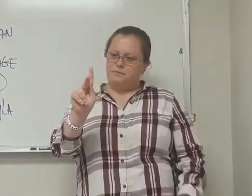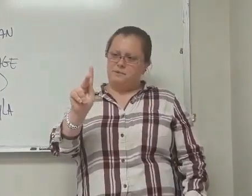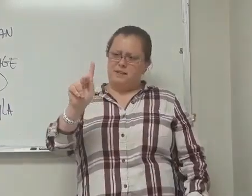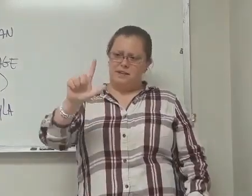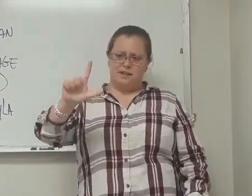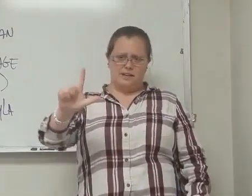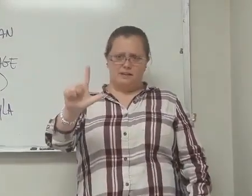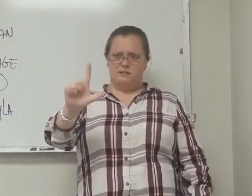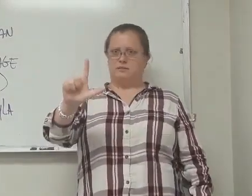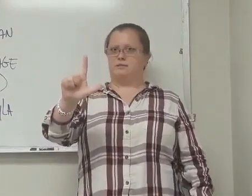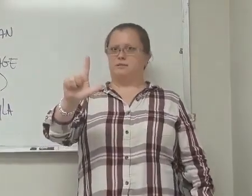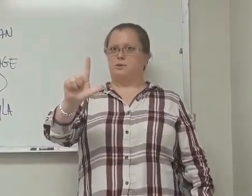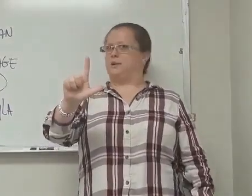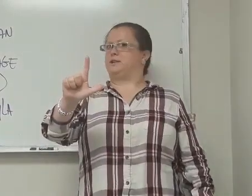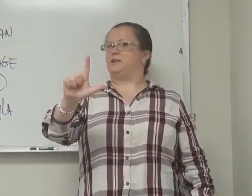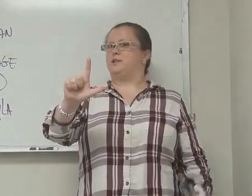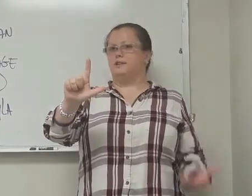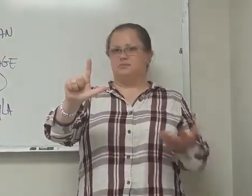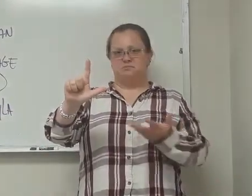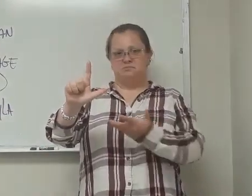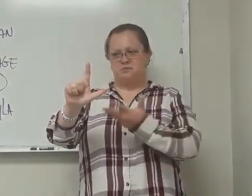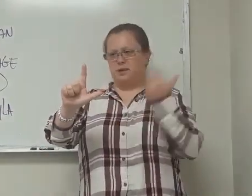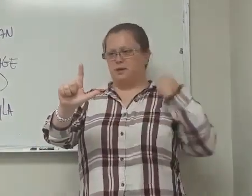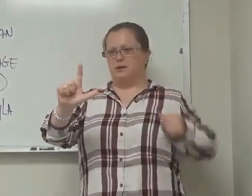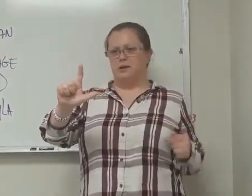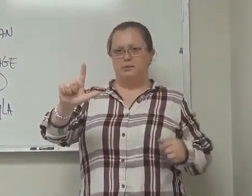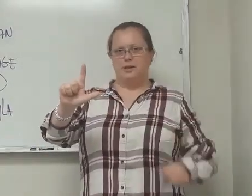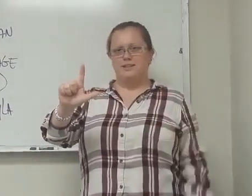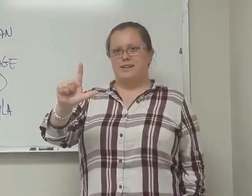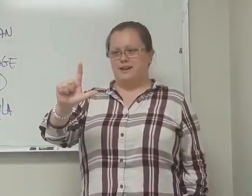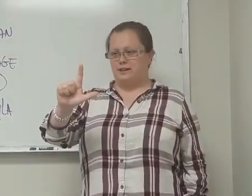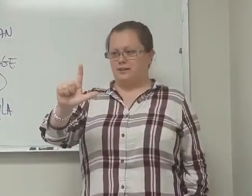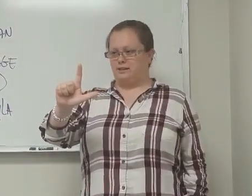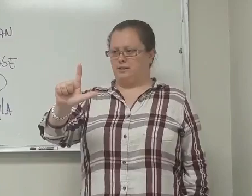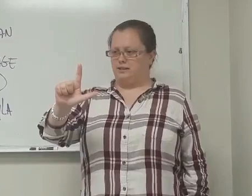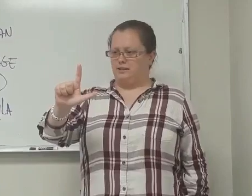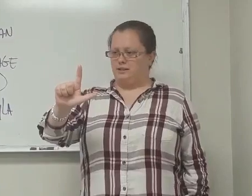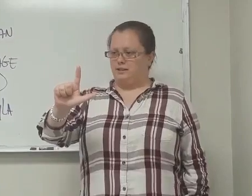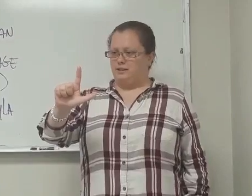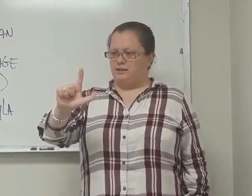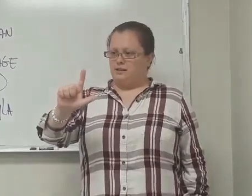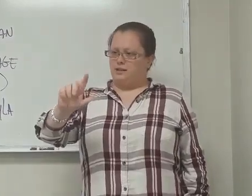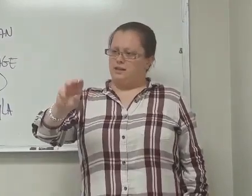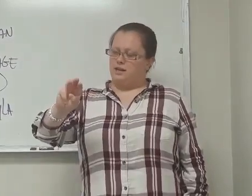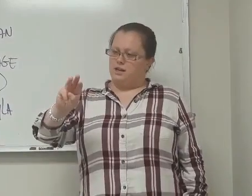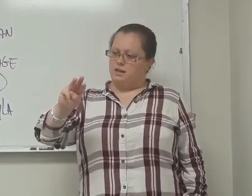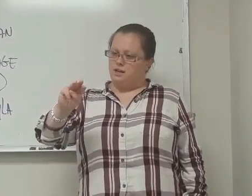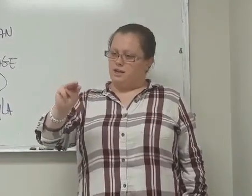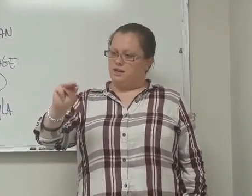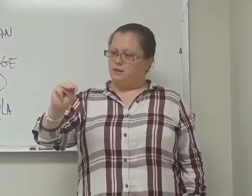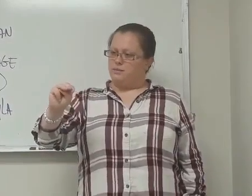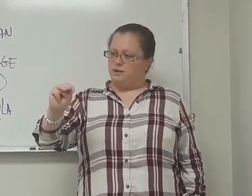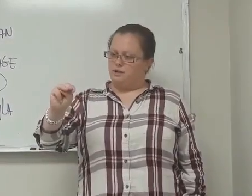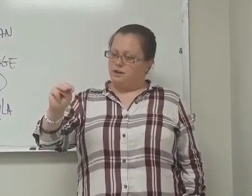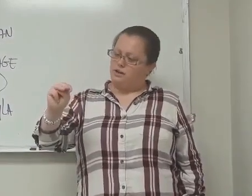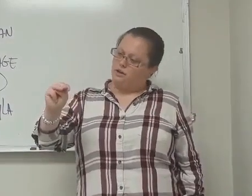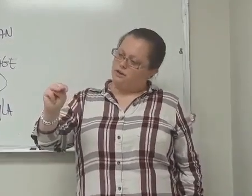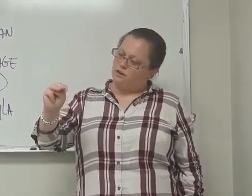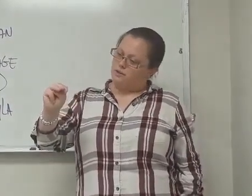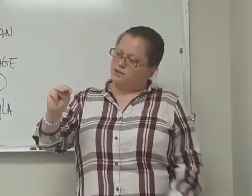And then L, quite literally like an uppercase L. And then M, and it's going